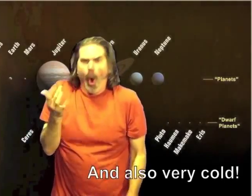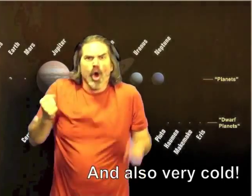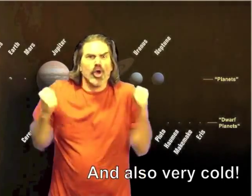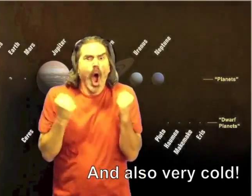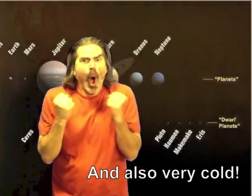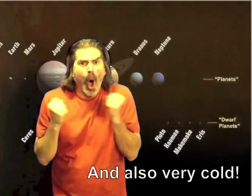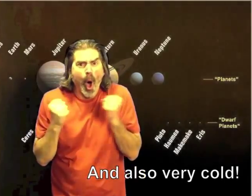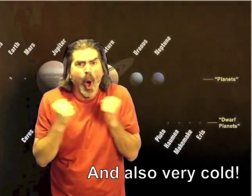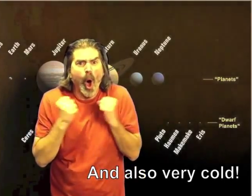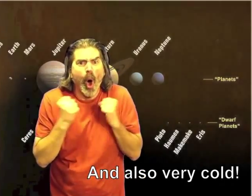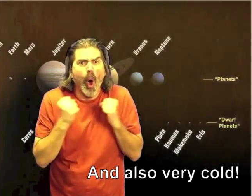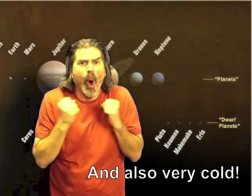And also very cold.